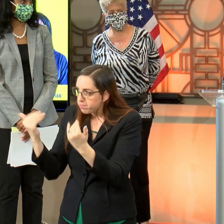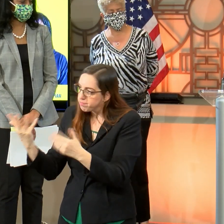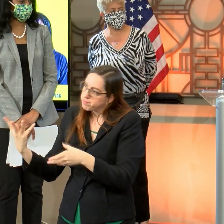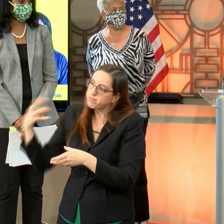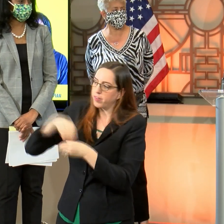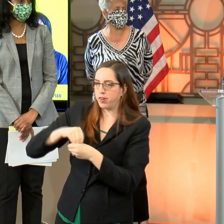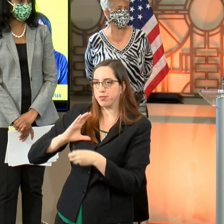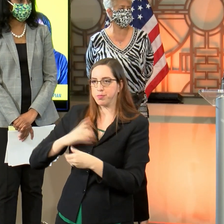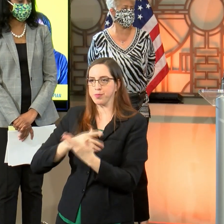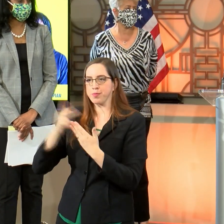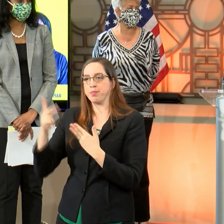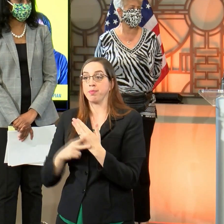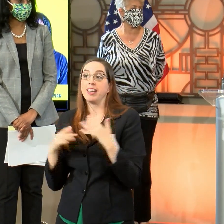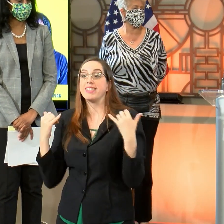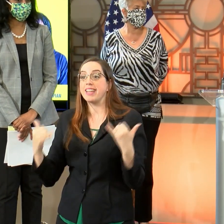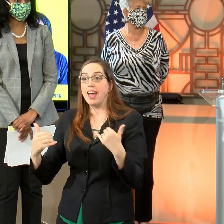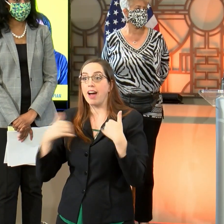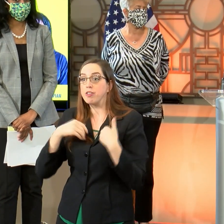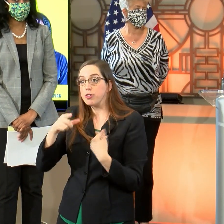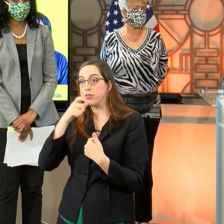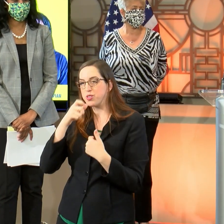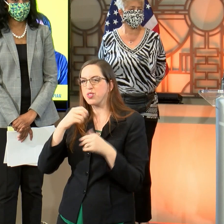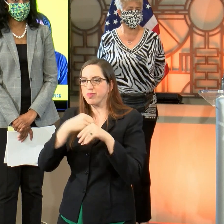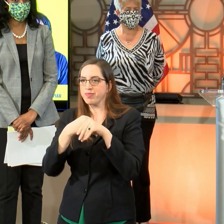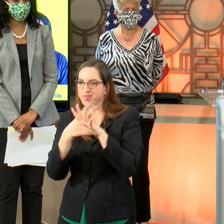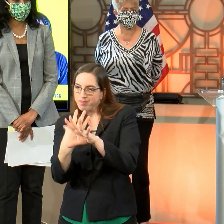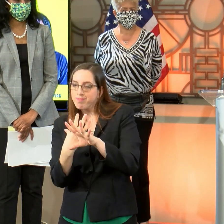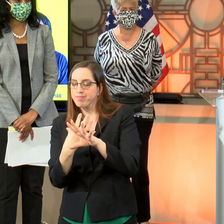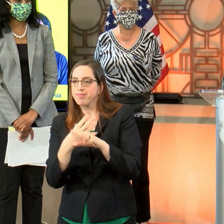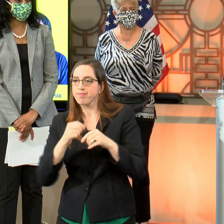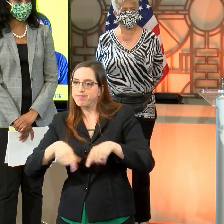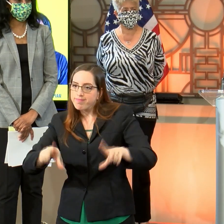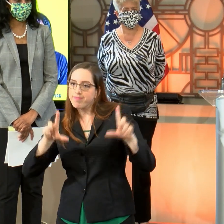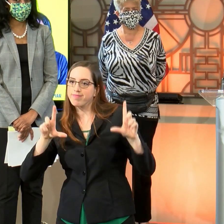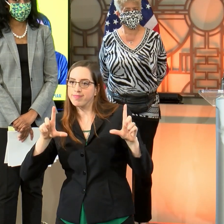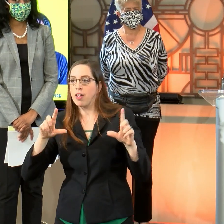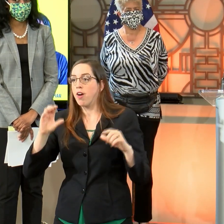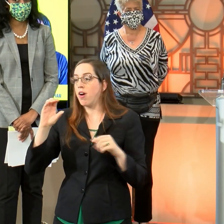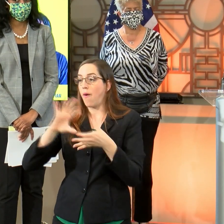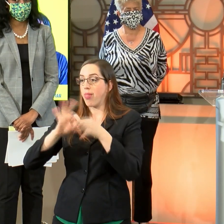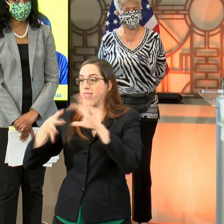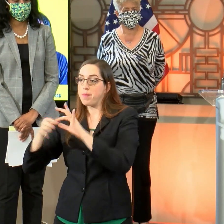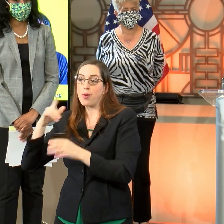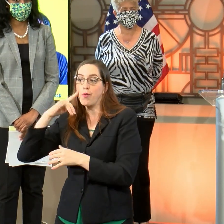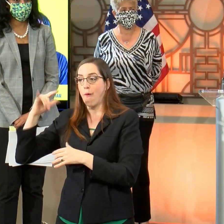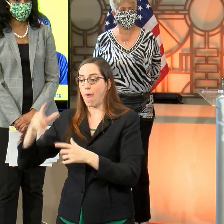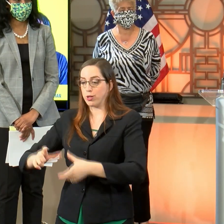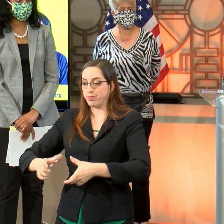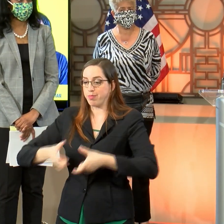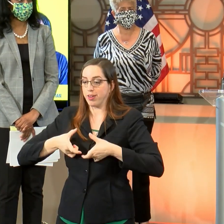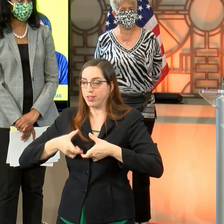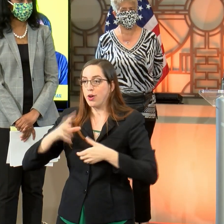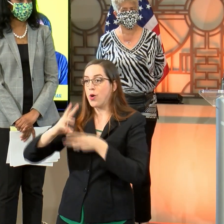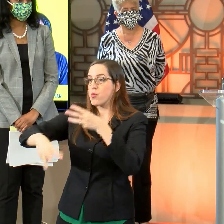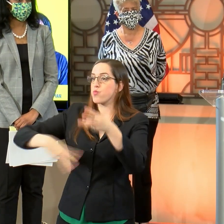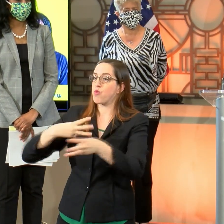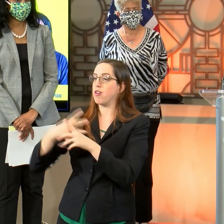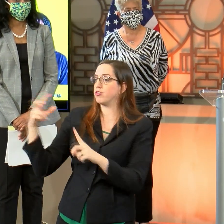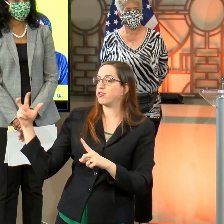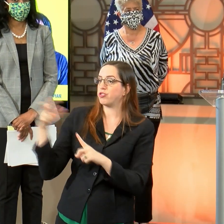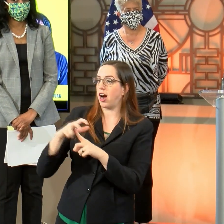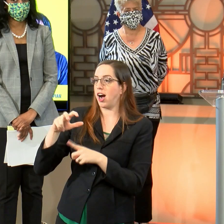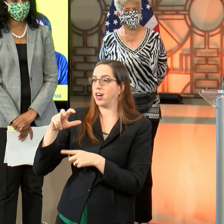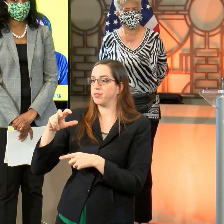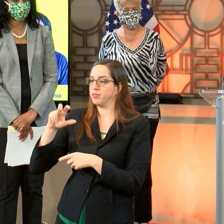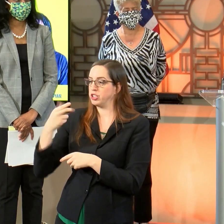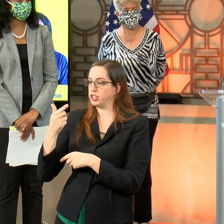a part of this program. Today we have with us via a live feed Olympic gold medalist and world champion gymnast